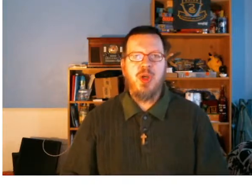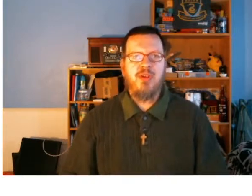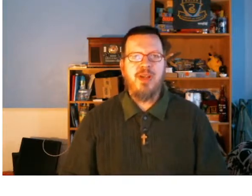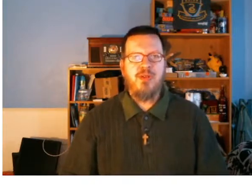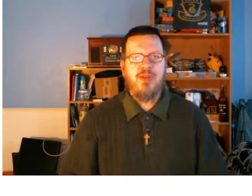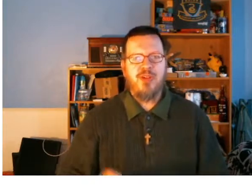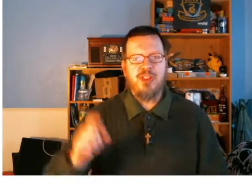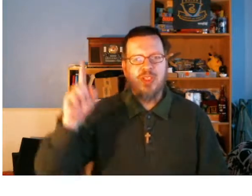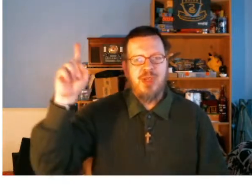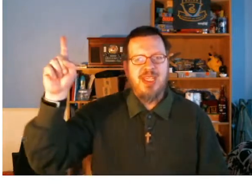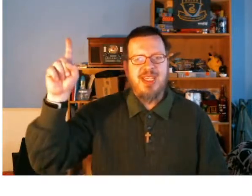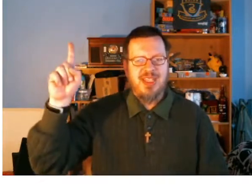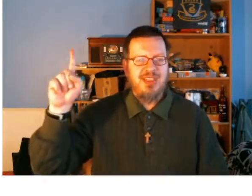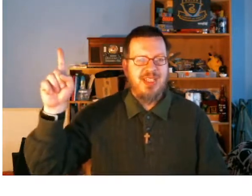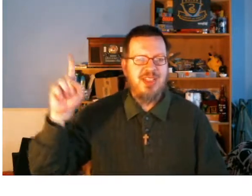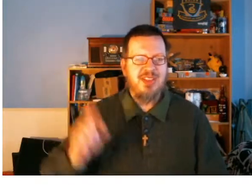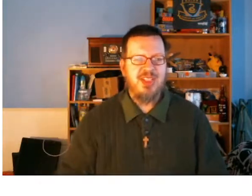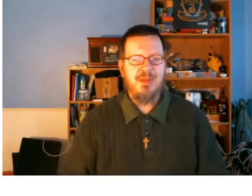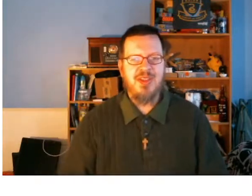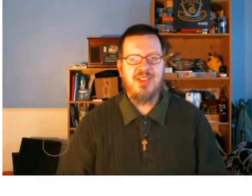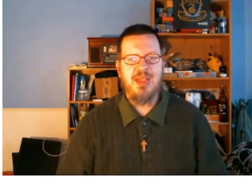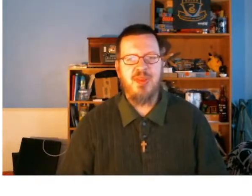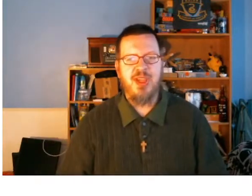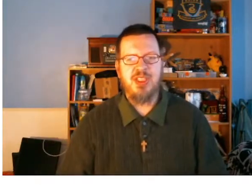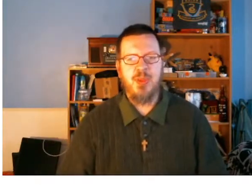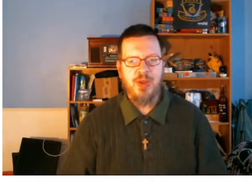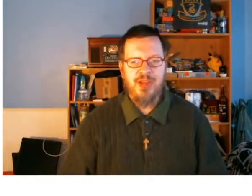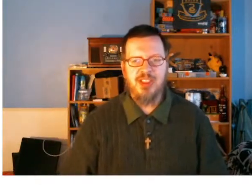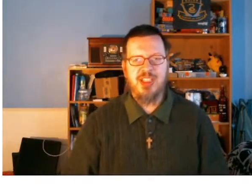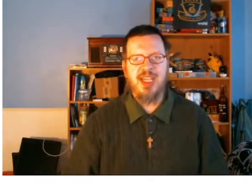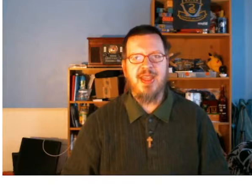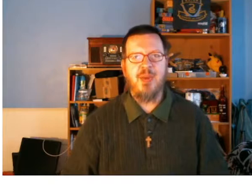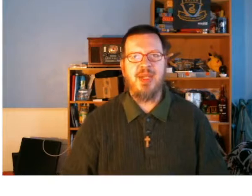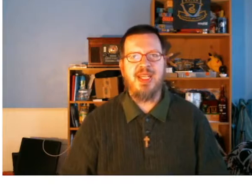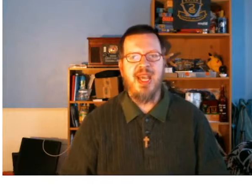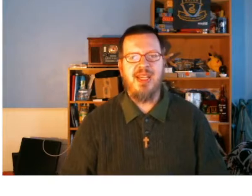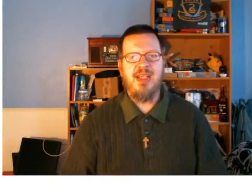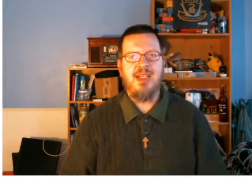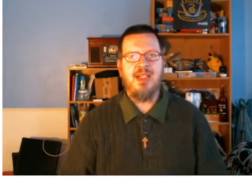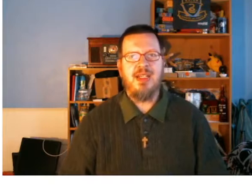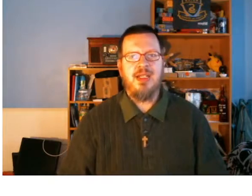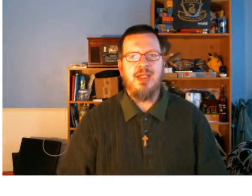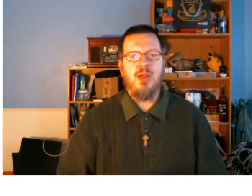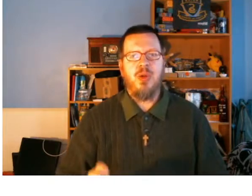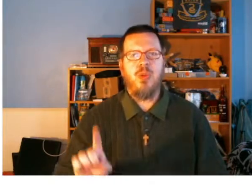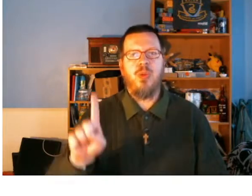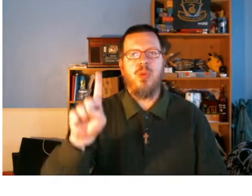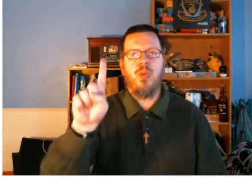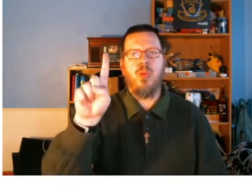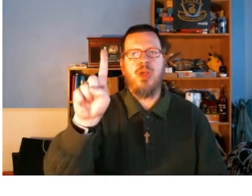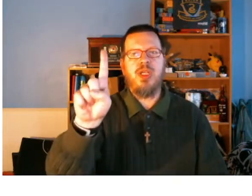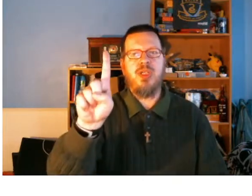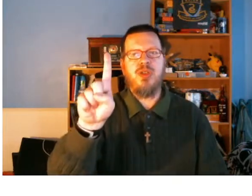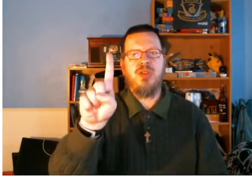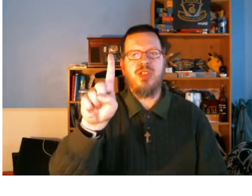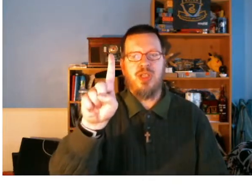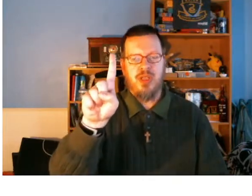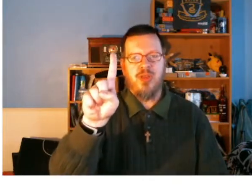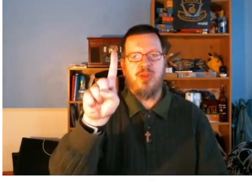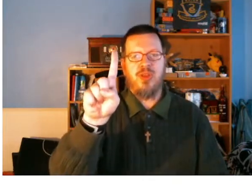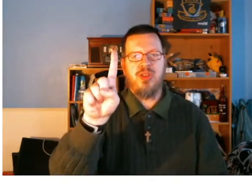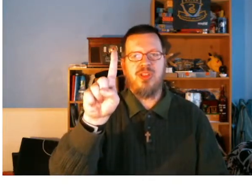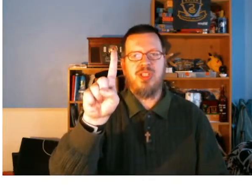Because we already referenced who he is, his is going to be the same thing. So we don't have to sign that one again. We're going to